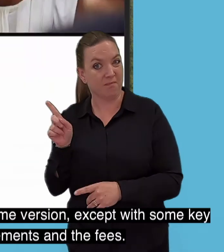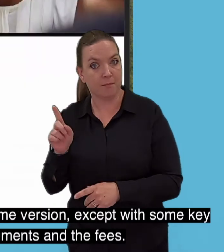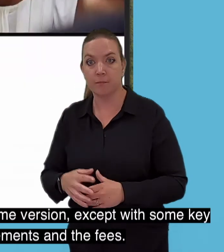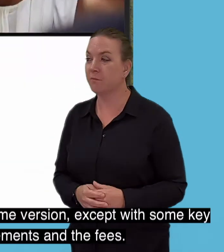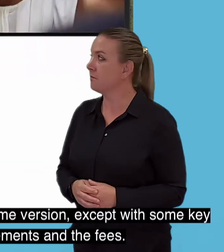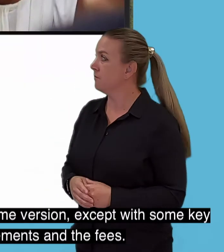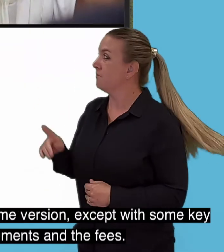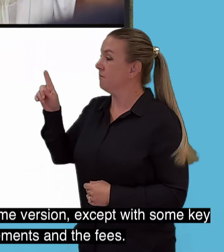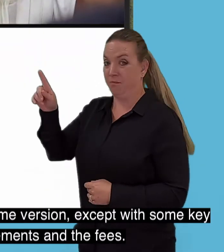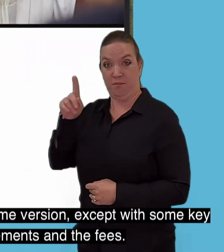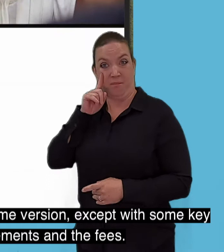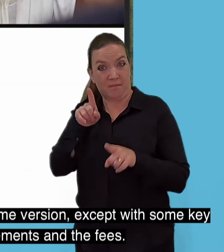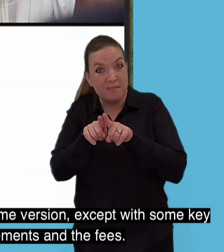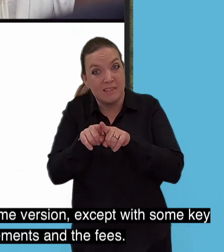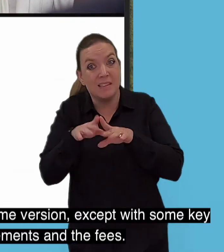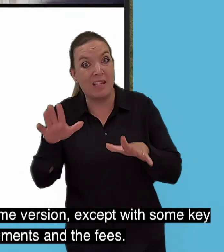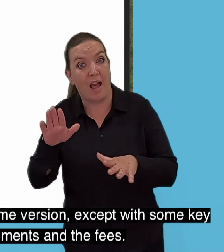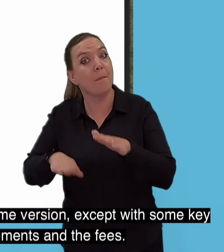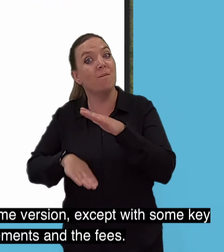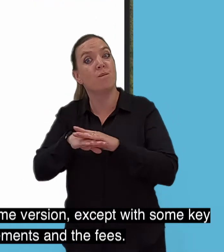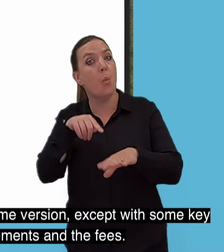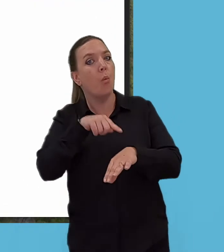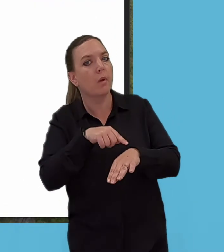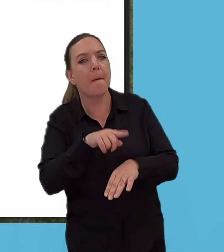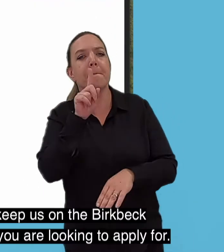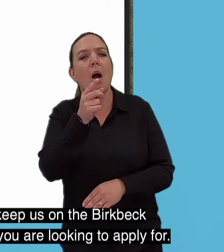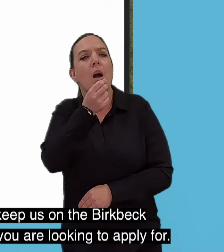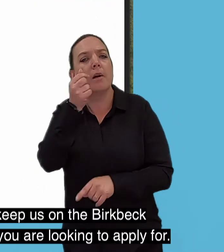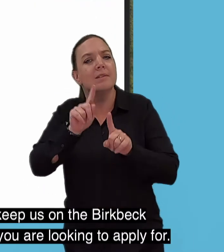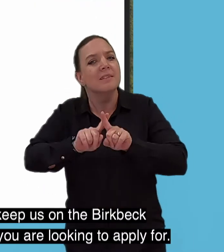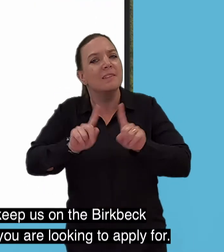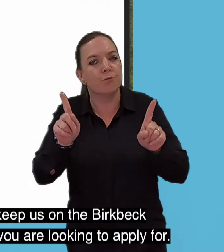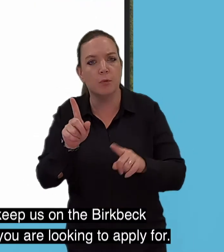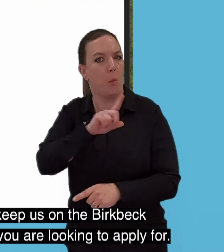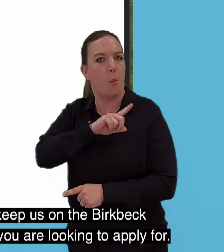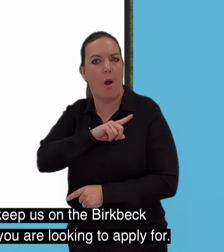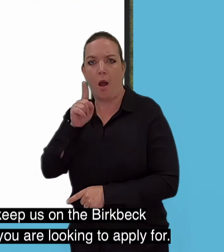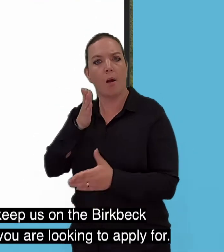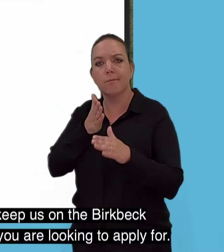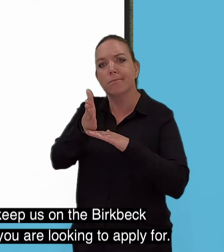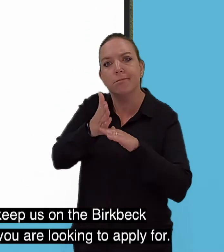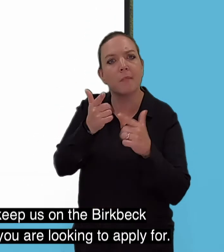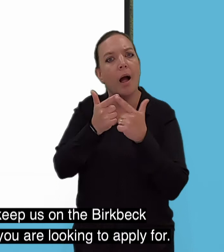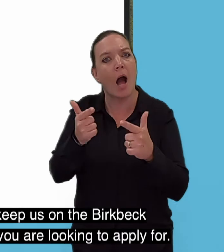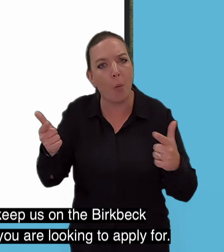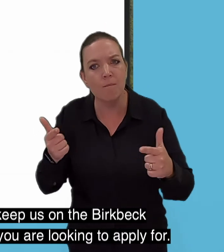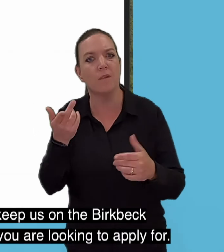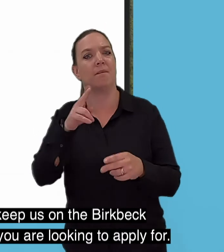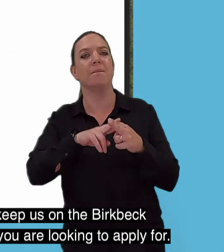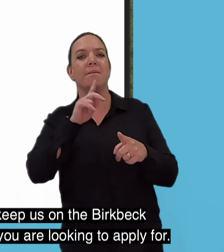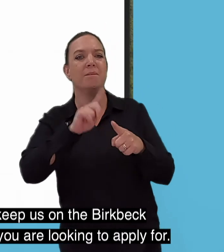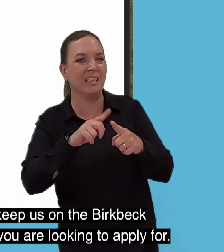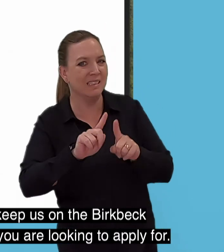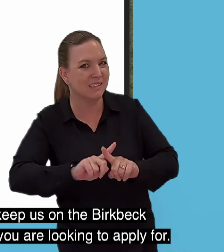You'll see that essentially it looks the same as the full-time version, except with some key differences around the attendance requirements